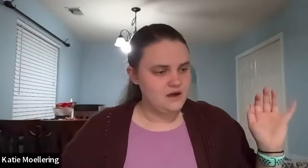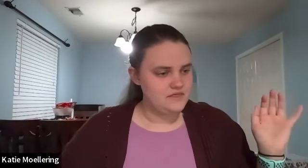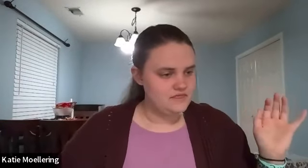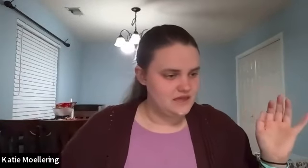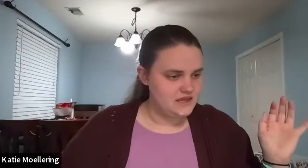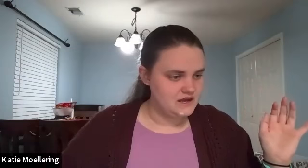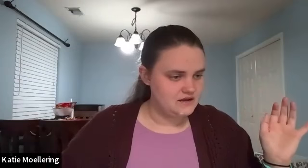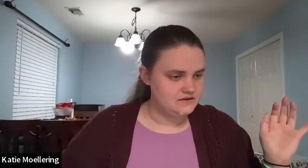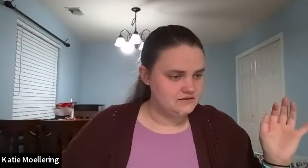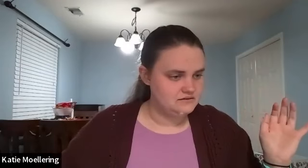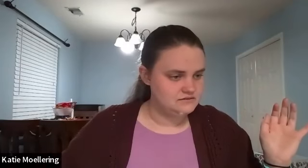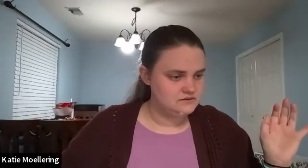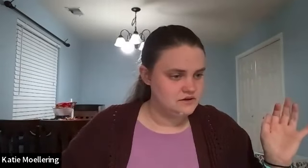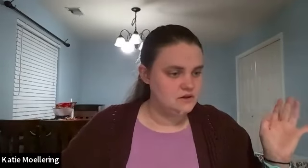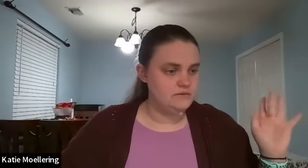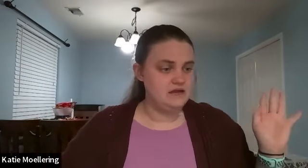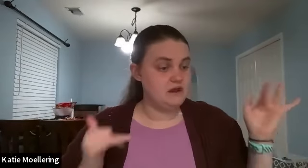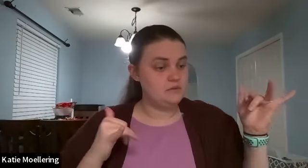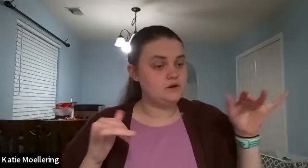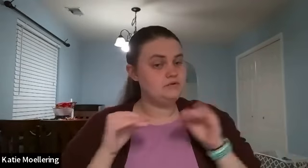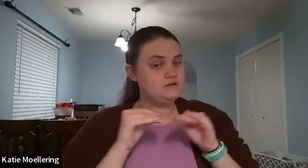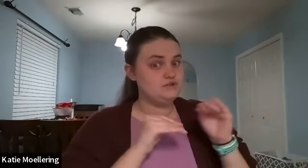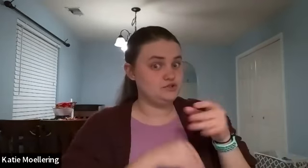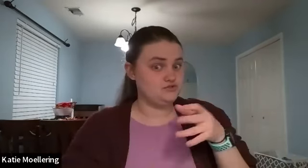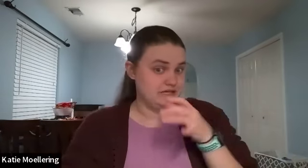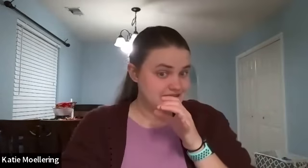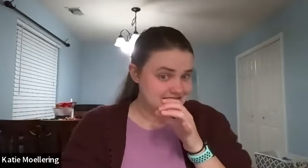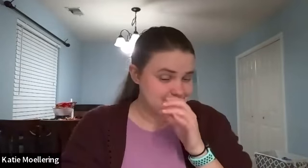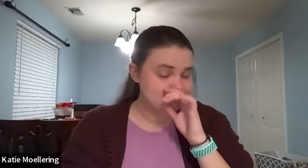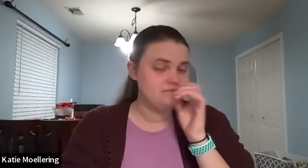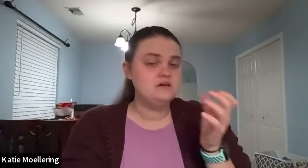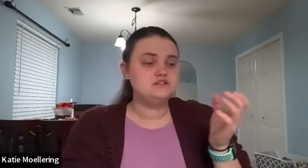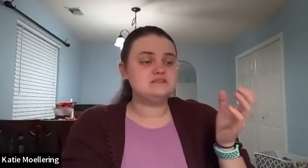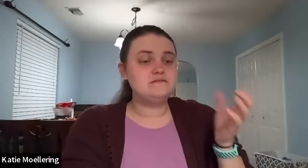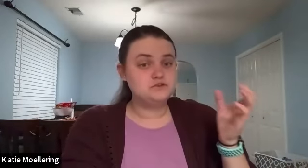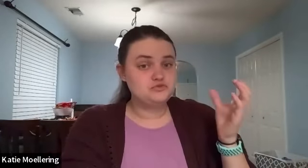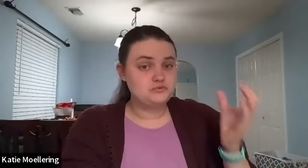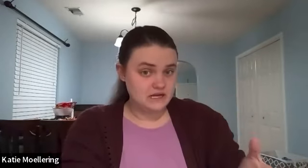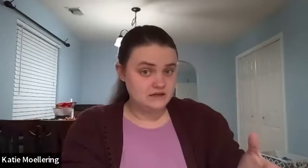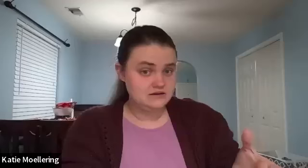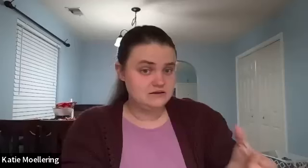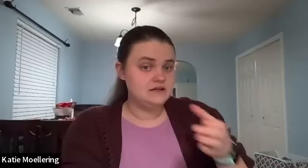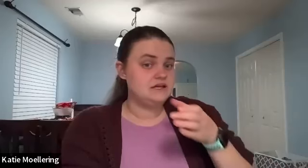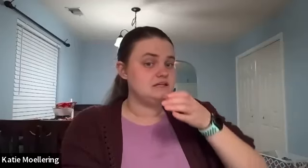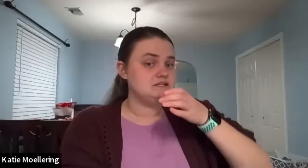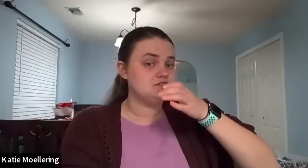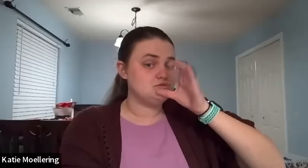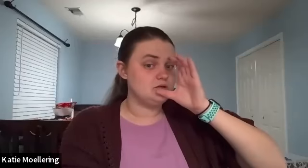And then we have, now we're going to move on to our drinks. So the sign for drink is